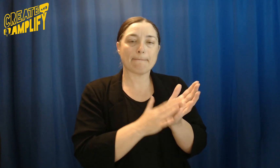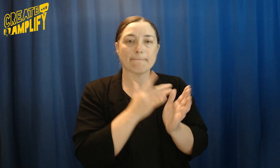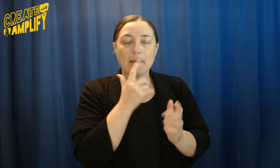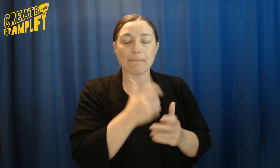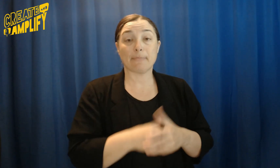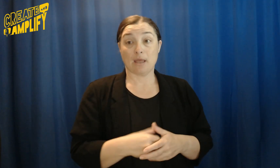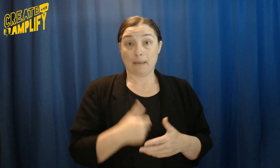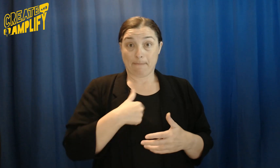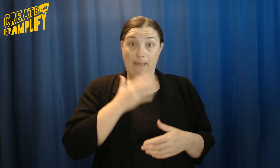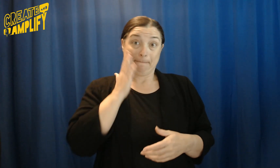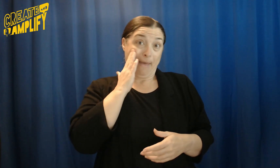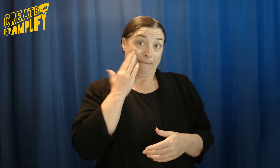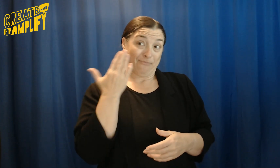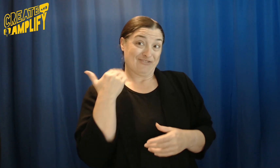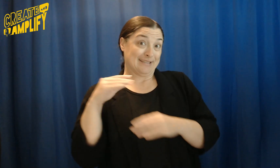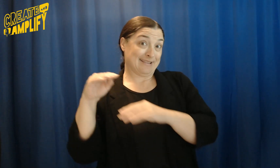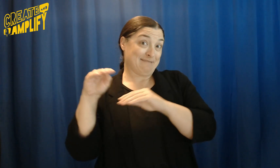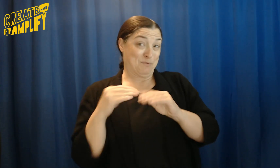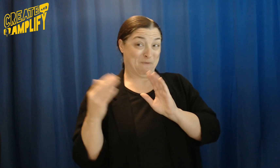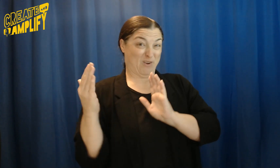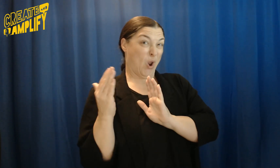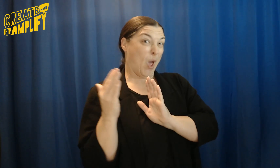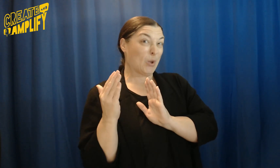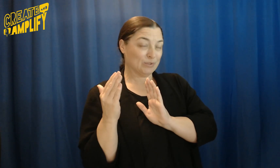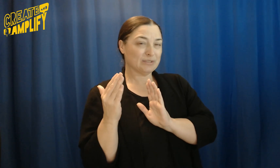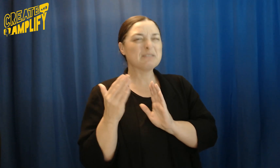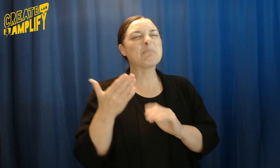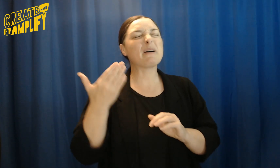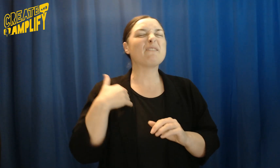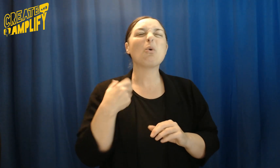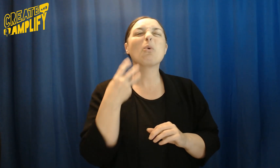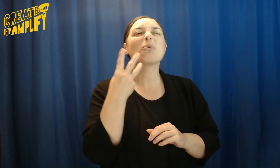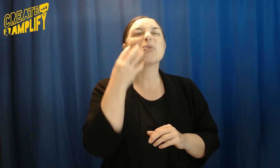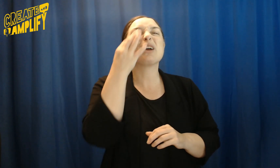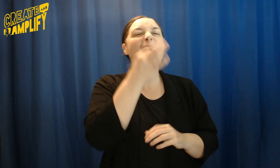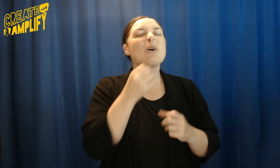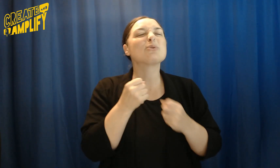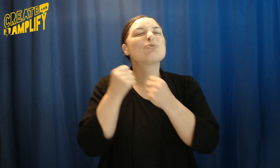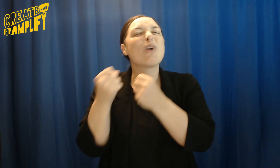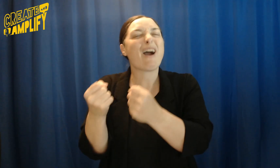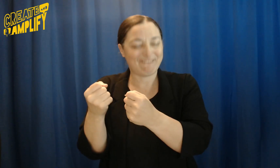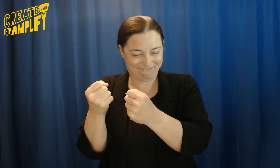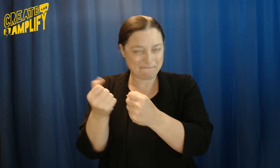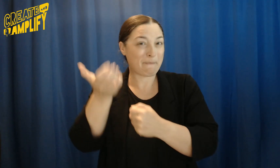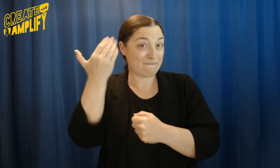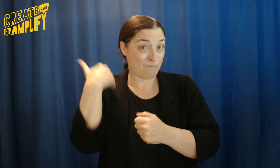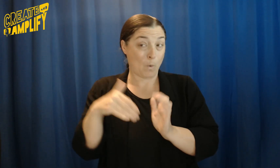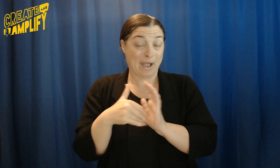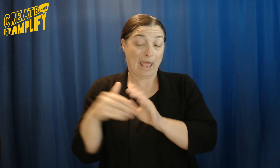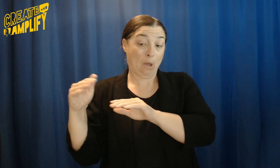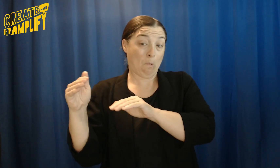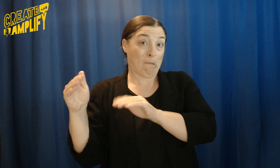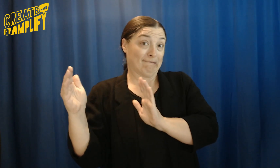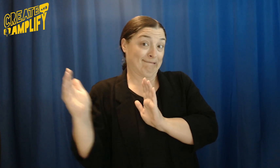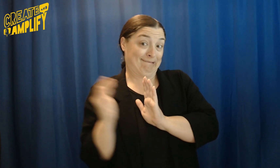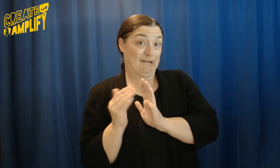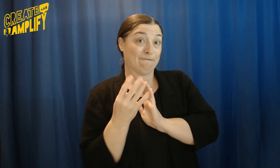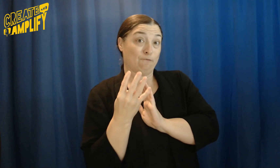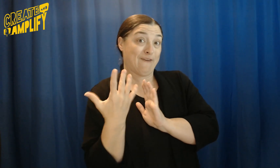moved a lot closer to me. She used to be about 3 hours drive away and now it's just 45 minutes. The last time I